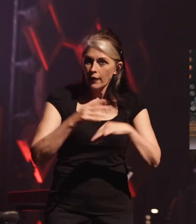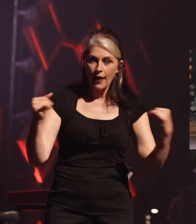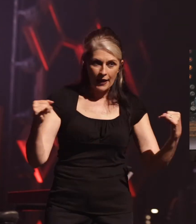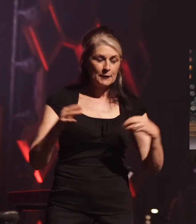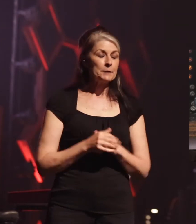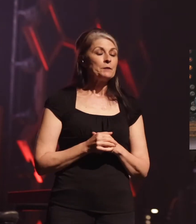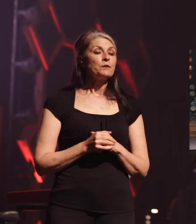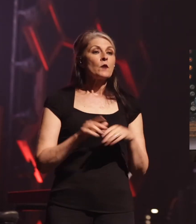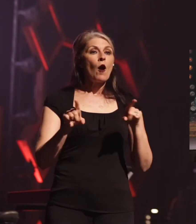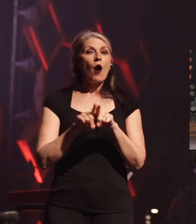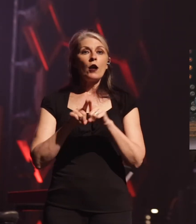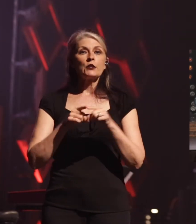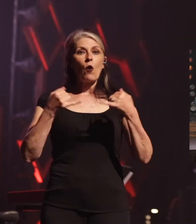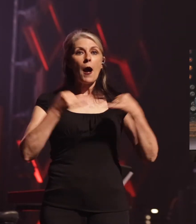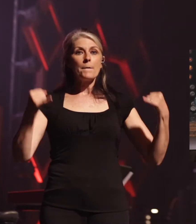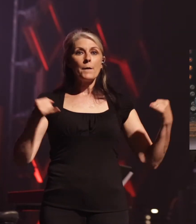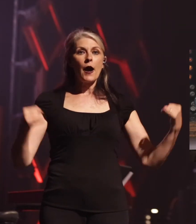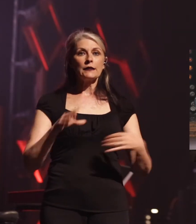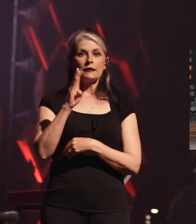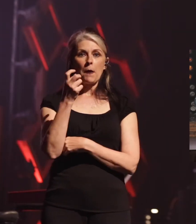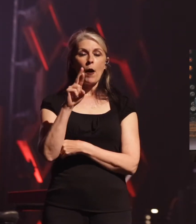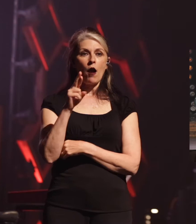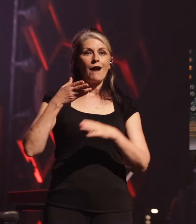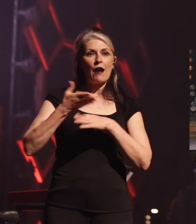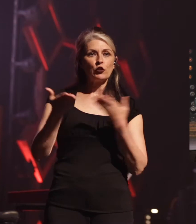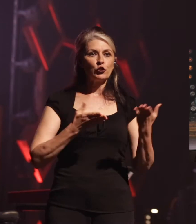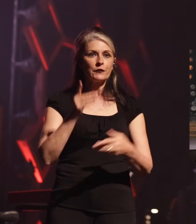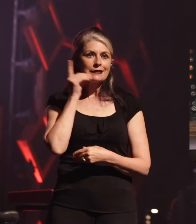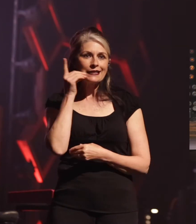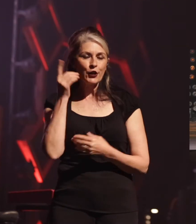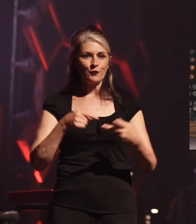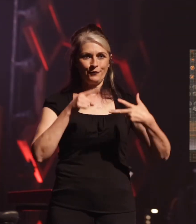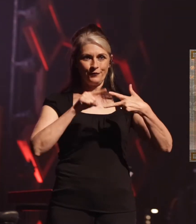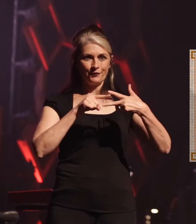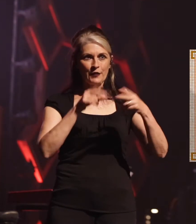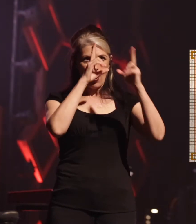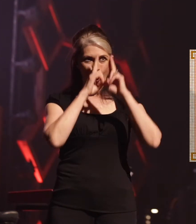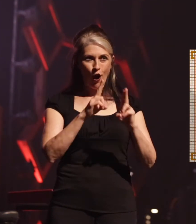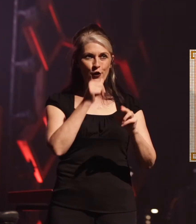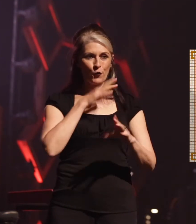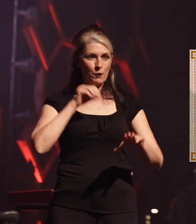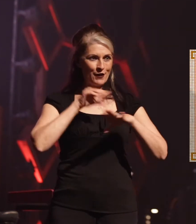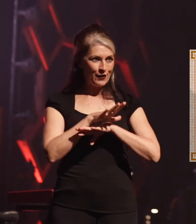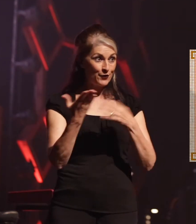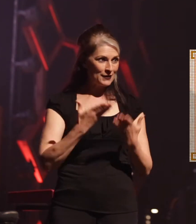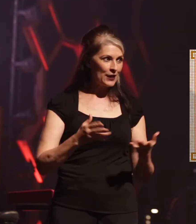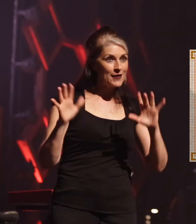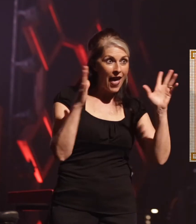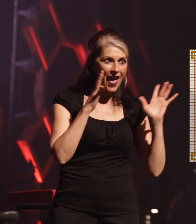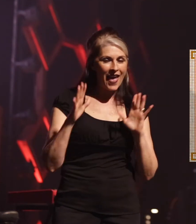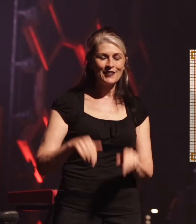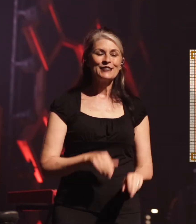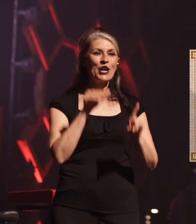We have a pasta bar after service tonight in honor of the women of influence here at the Grove. And so we want to remind you